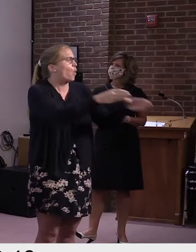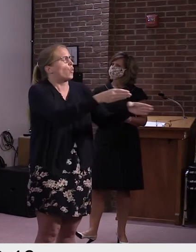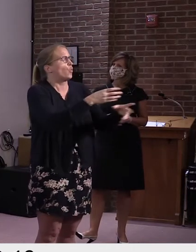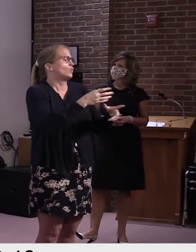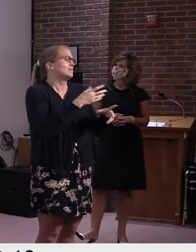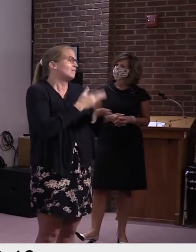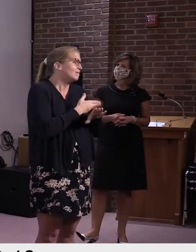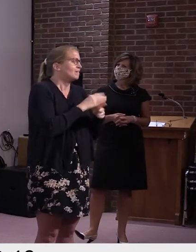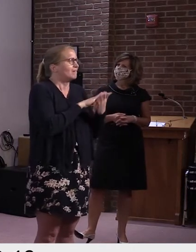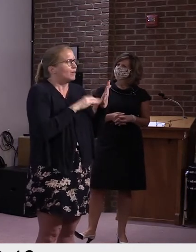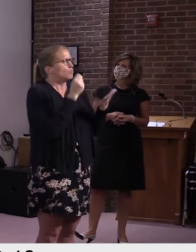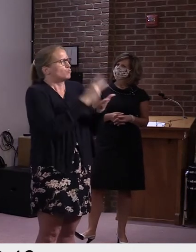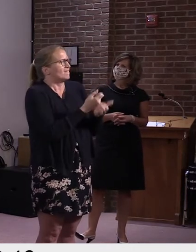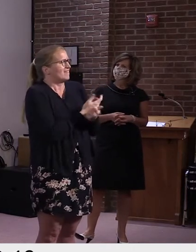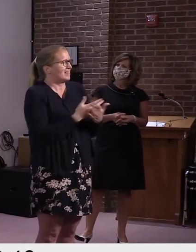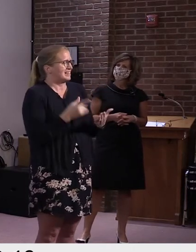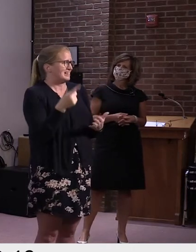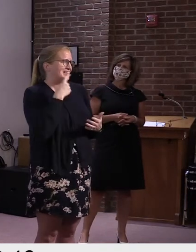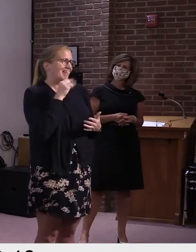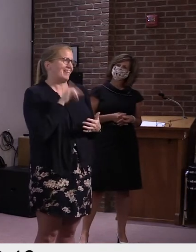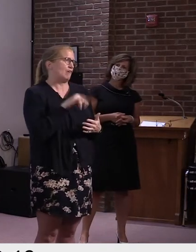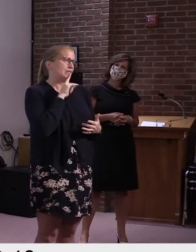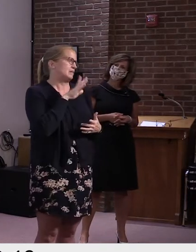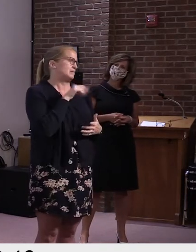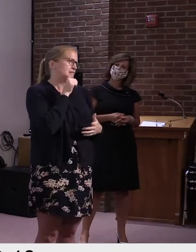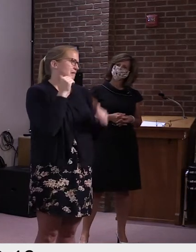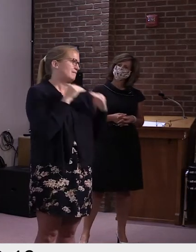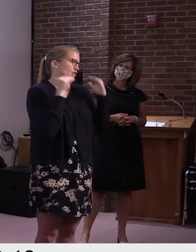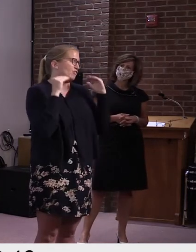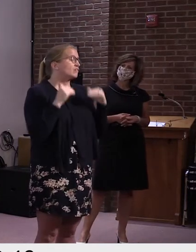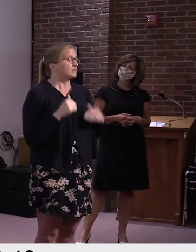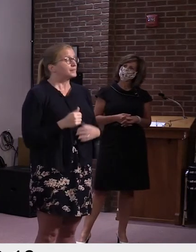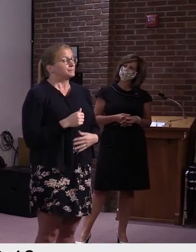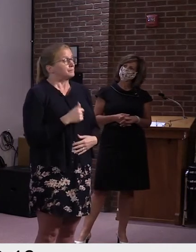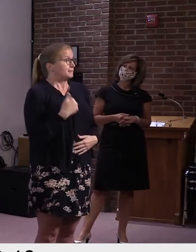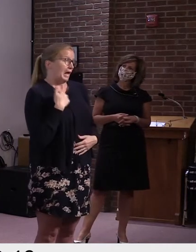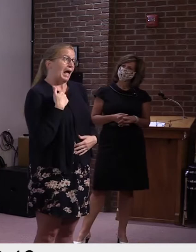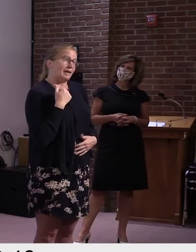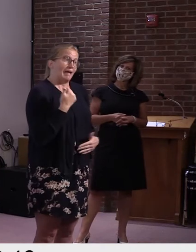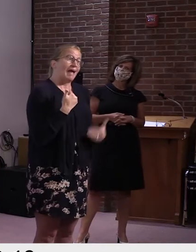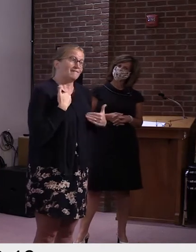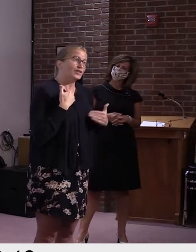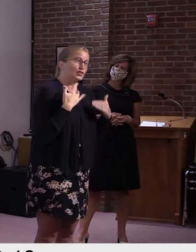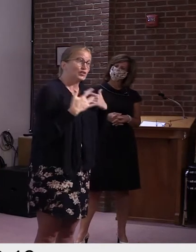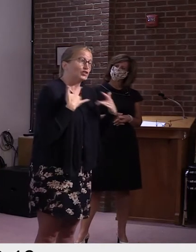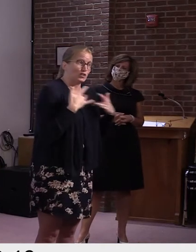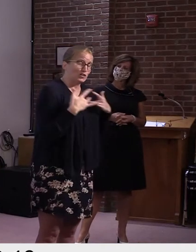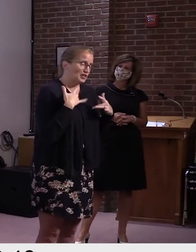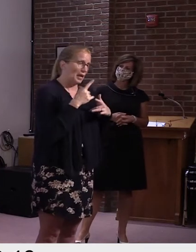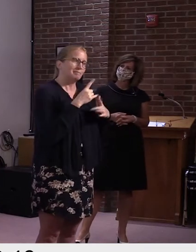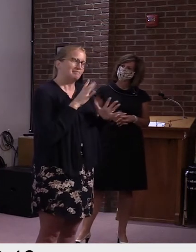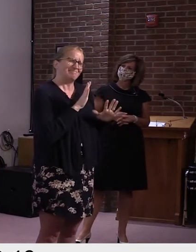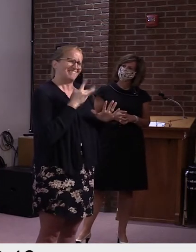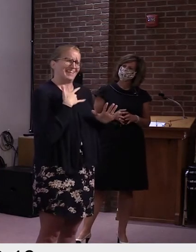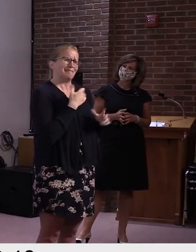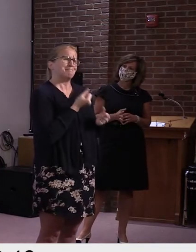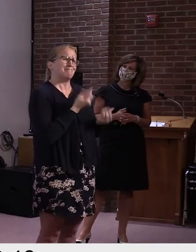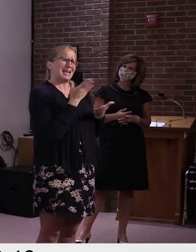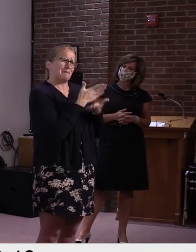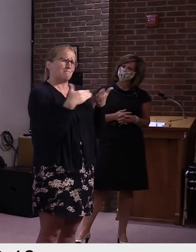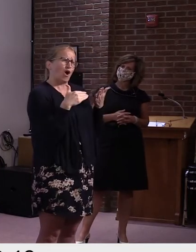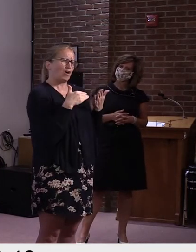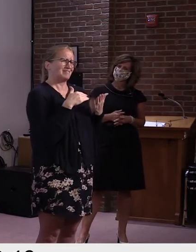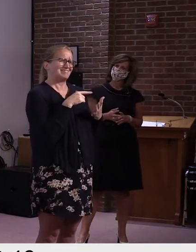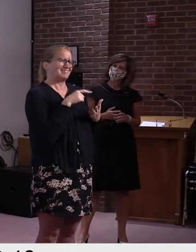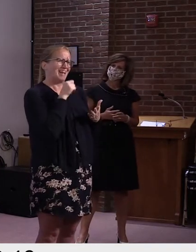Yeah, we have, I have concerns about many parts of the bill, and there are other parts that we think would be